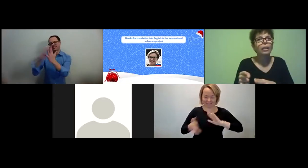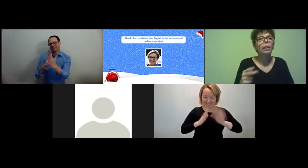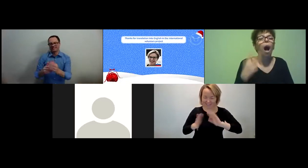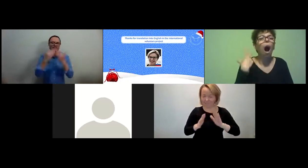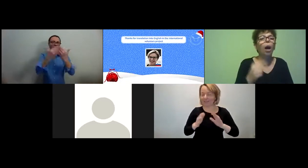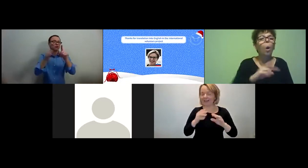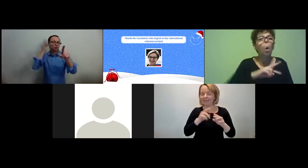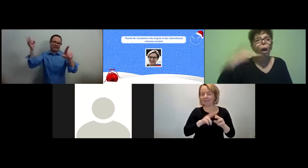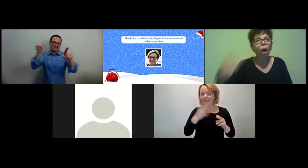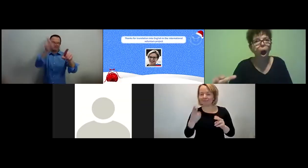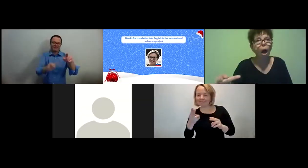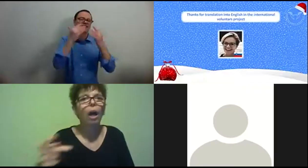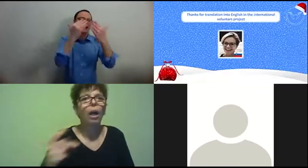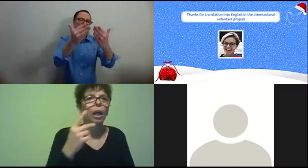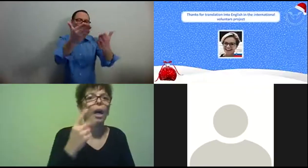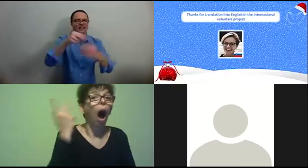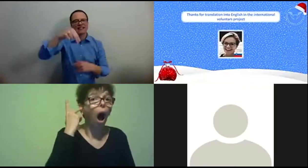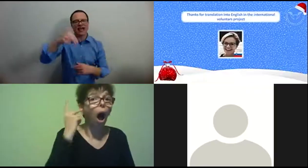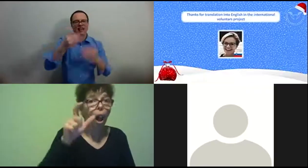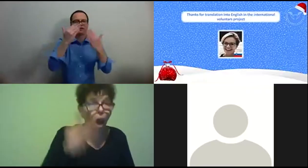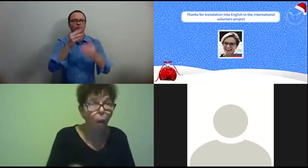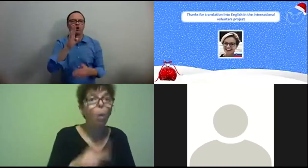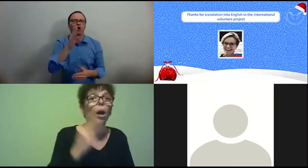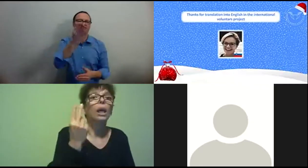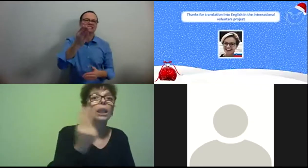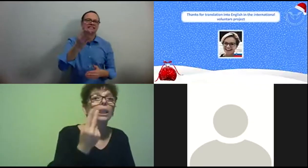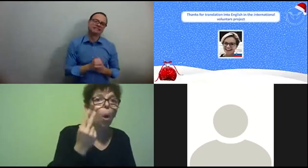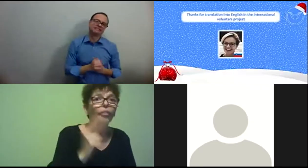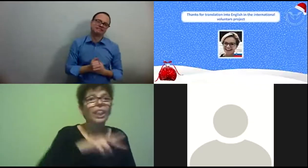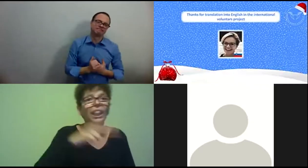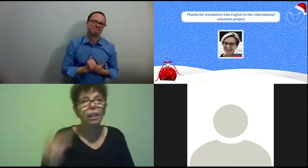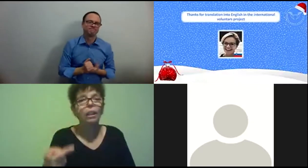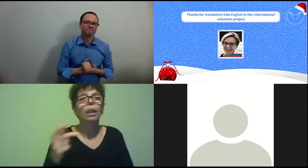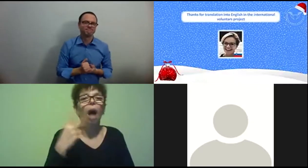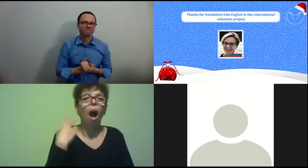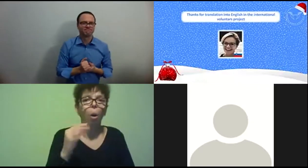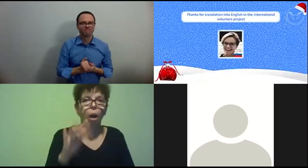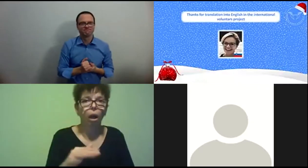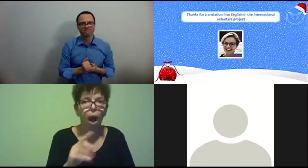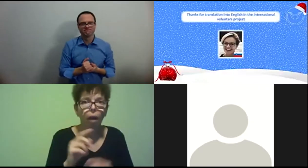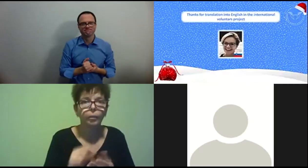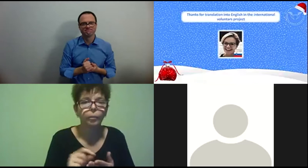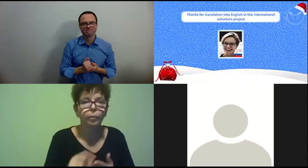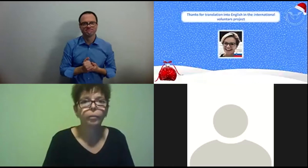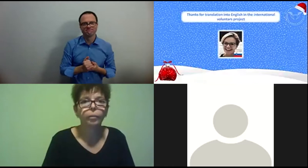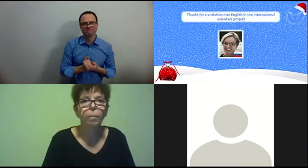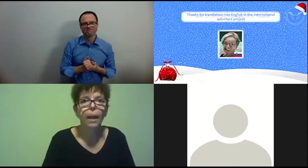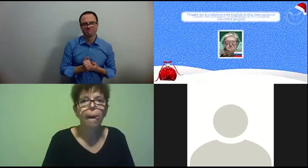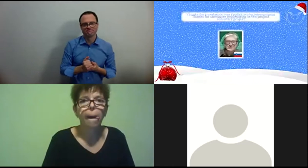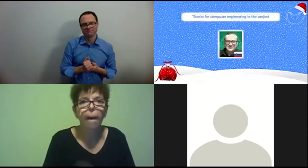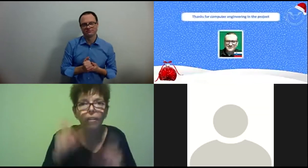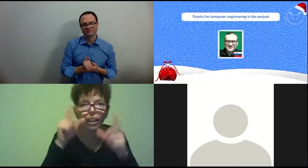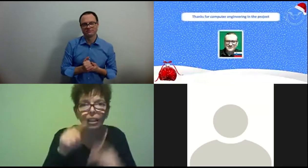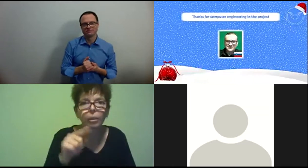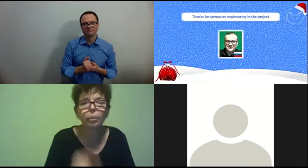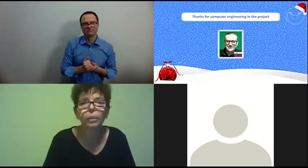We also have had a hearing woman whose first name starts with N